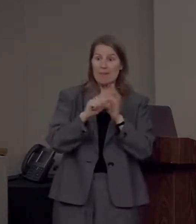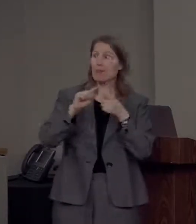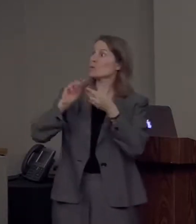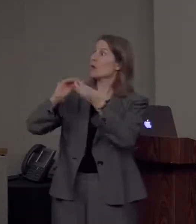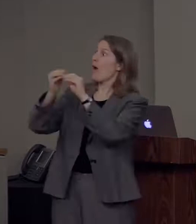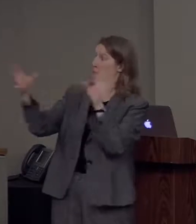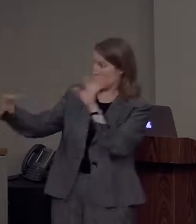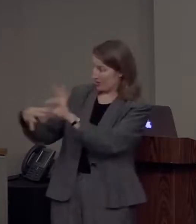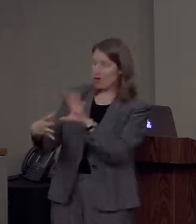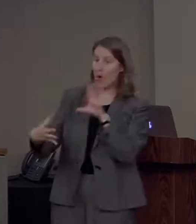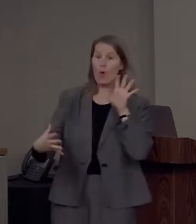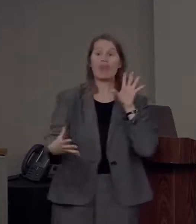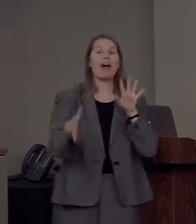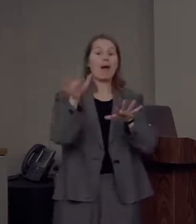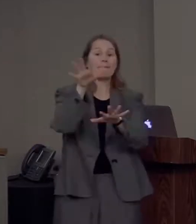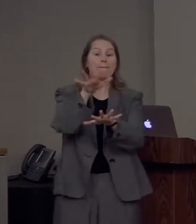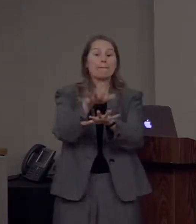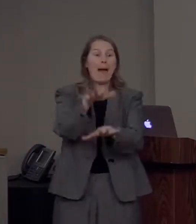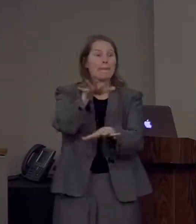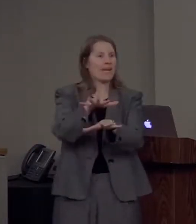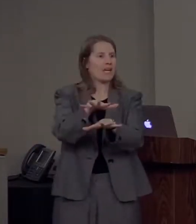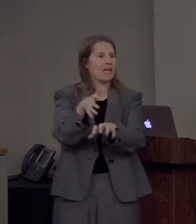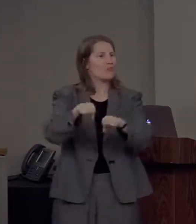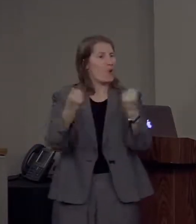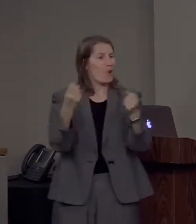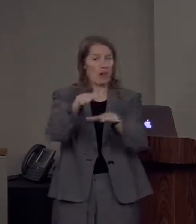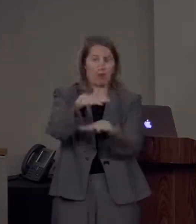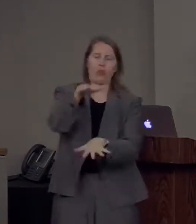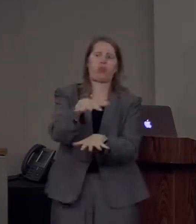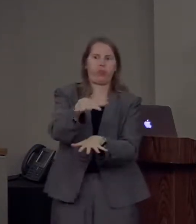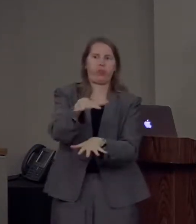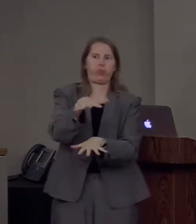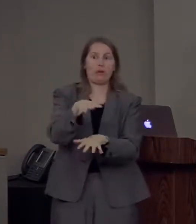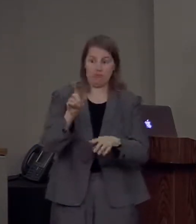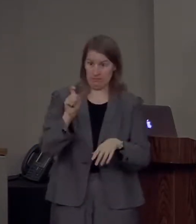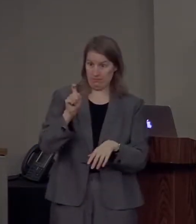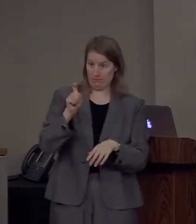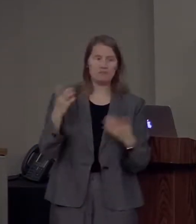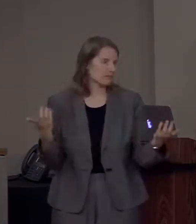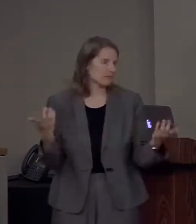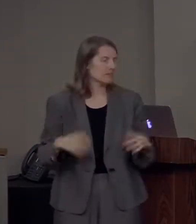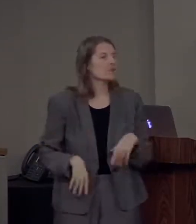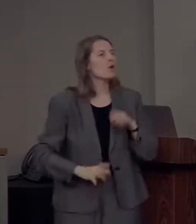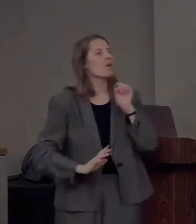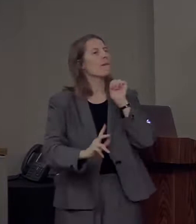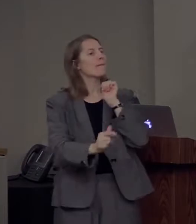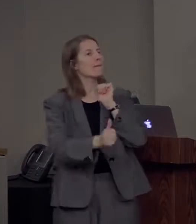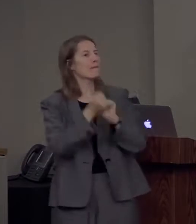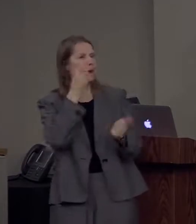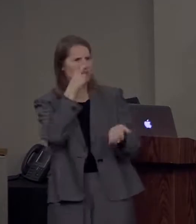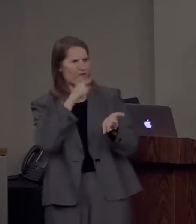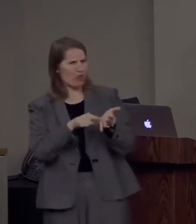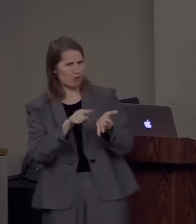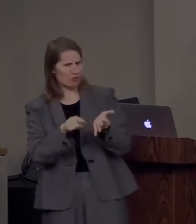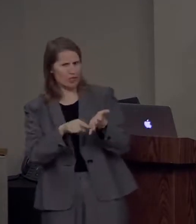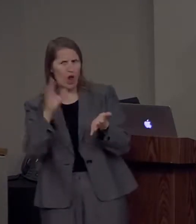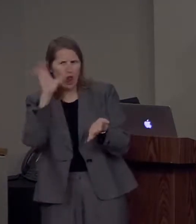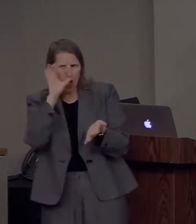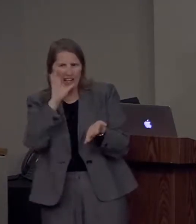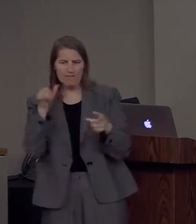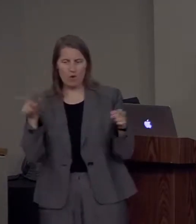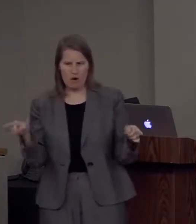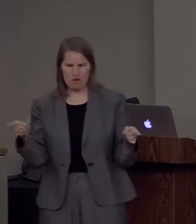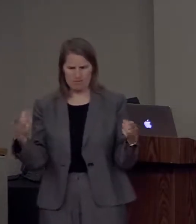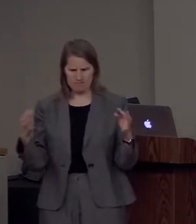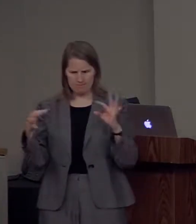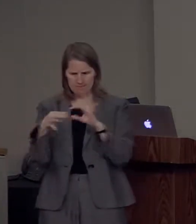must be in the mapping process. But it turns out that most of the research on trying to find any kind of overlap or any kind